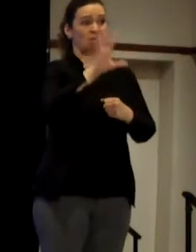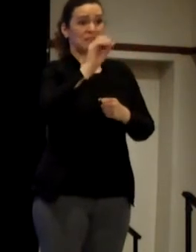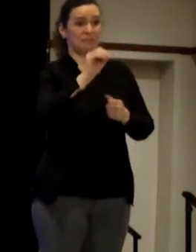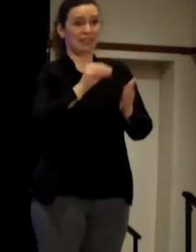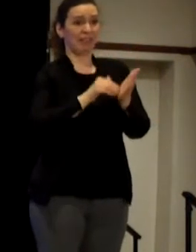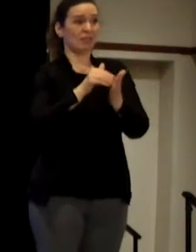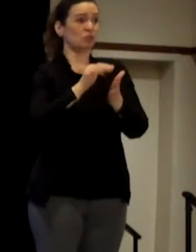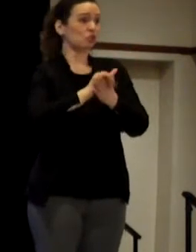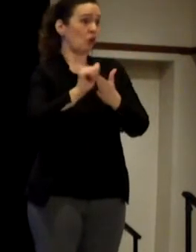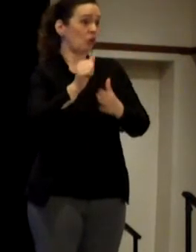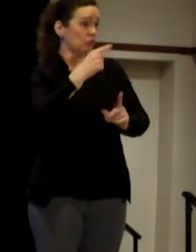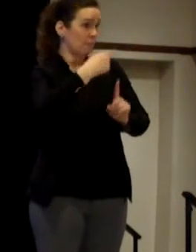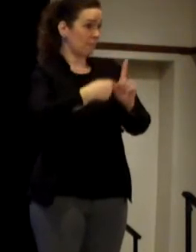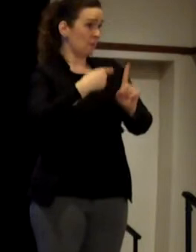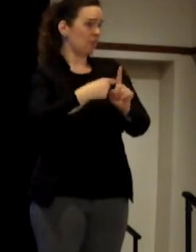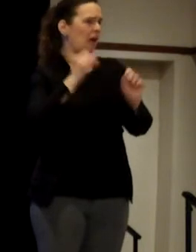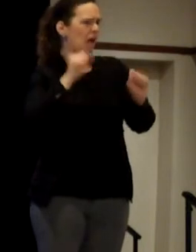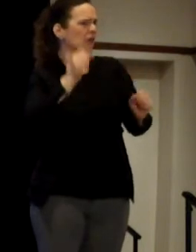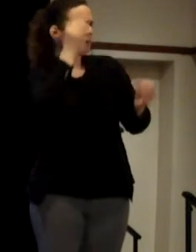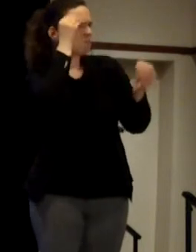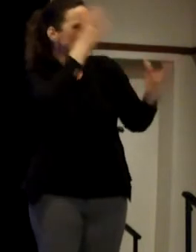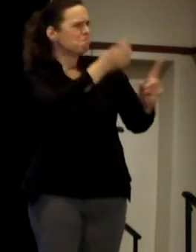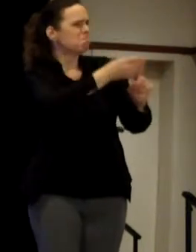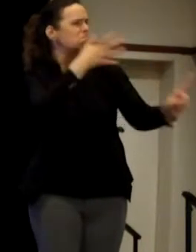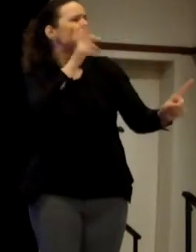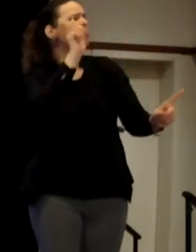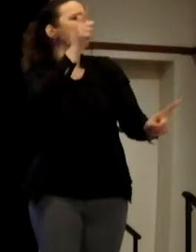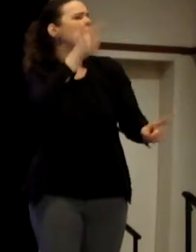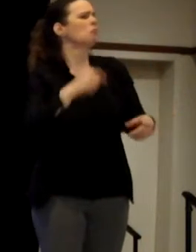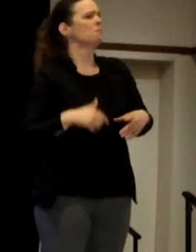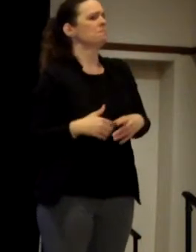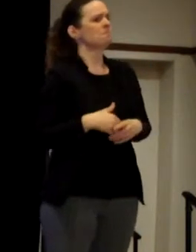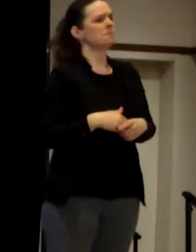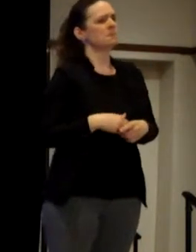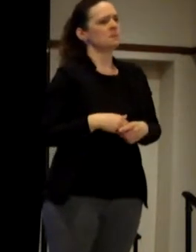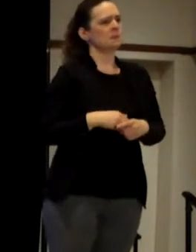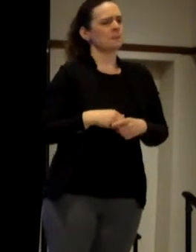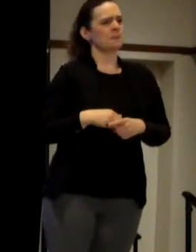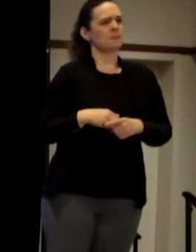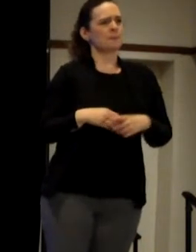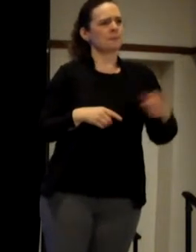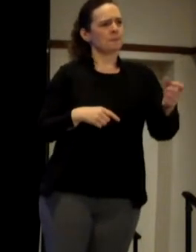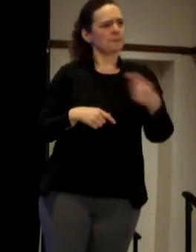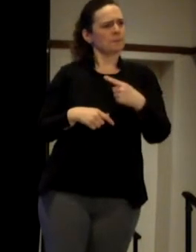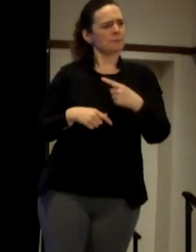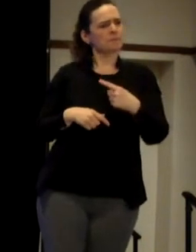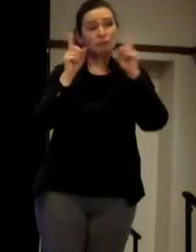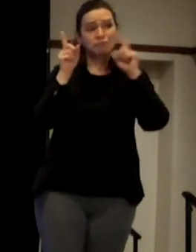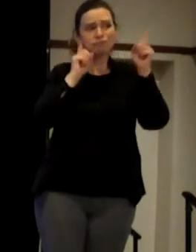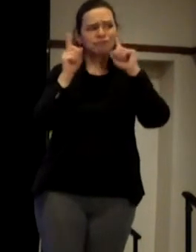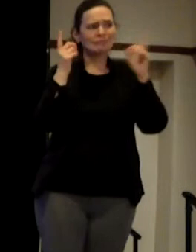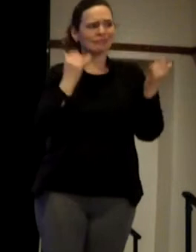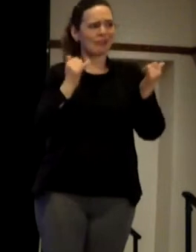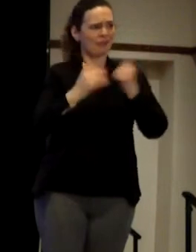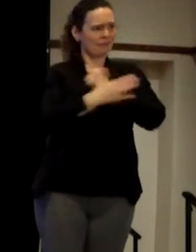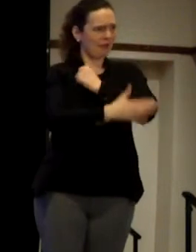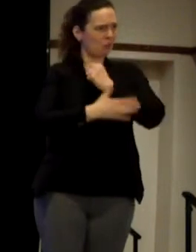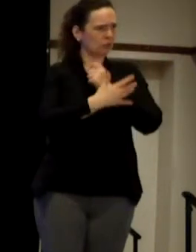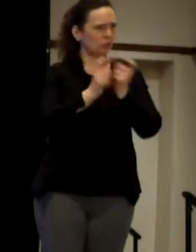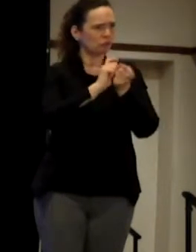information. On the pandemic, the governor today announced some restriction changes, concerts and